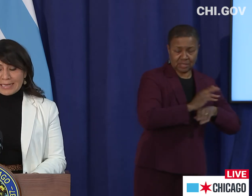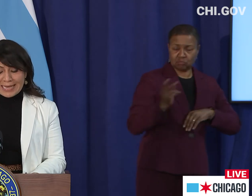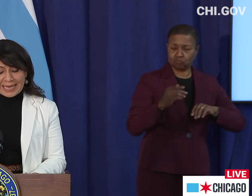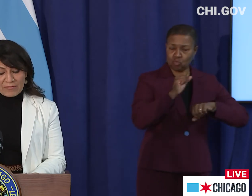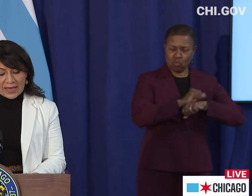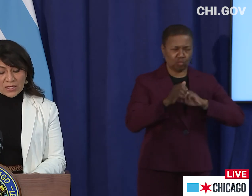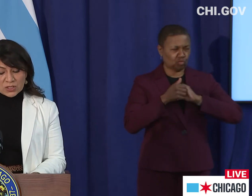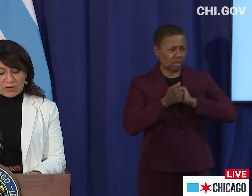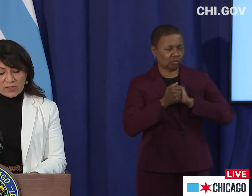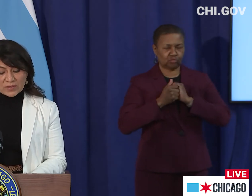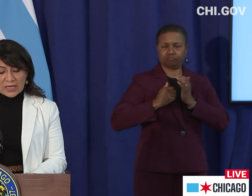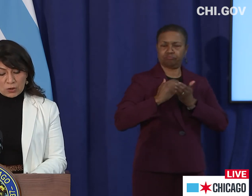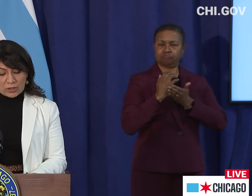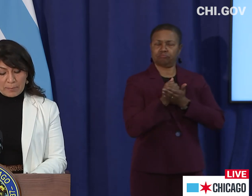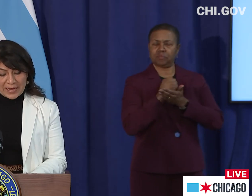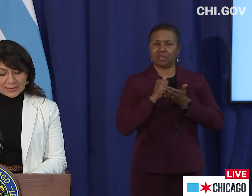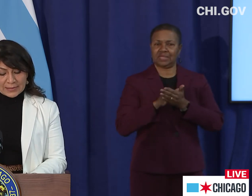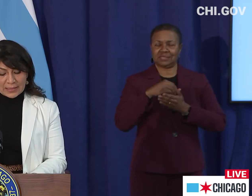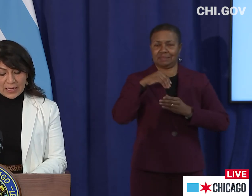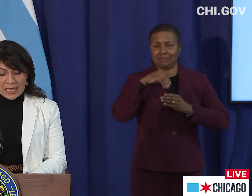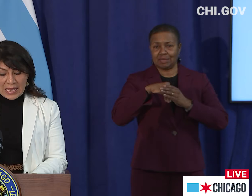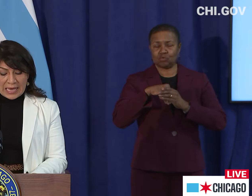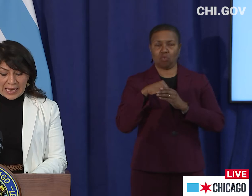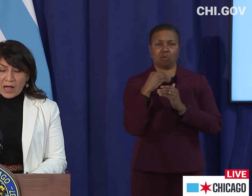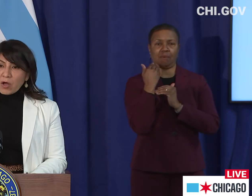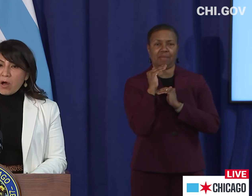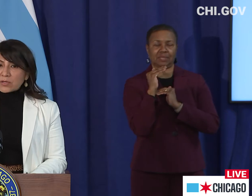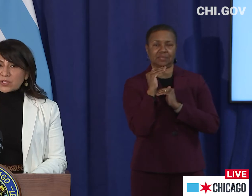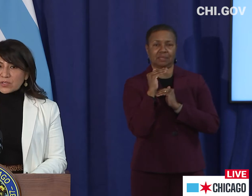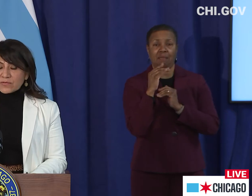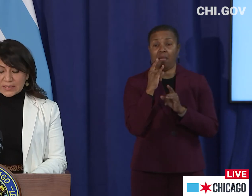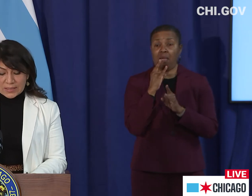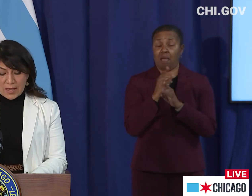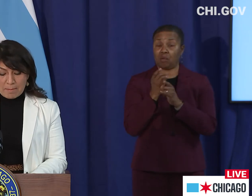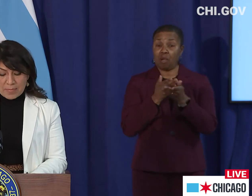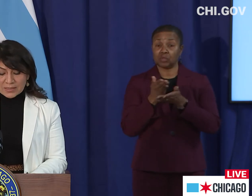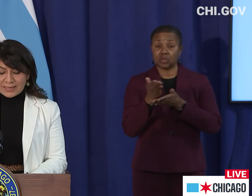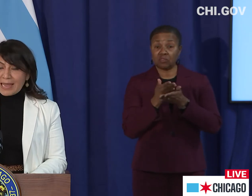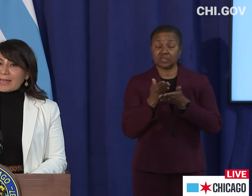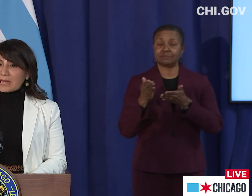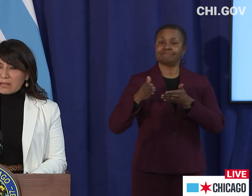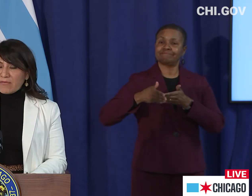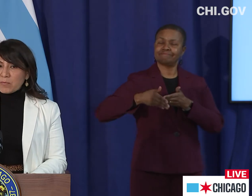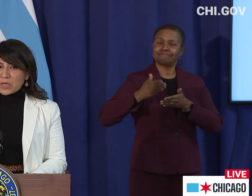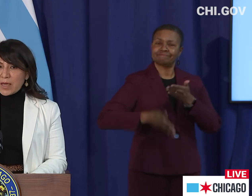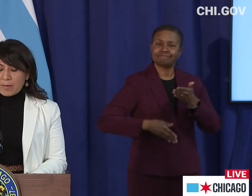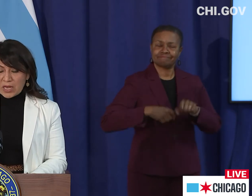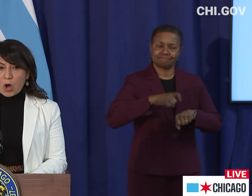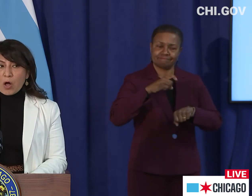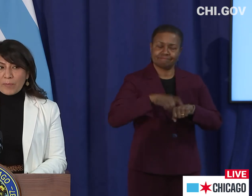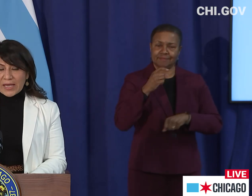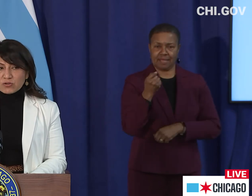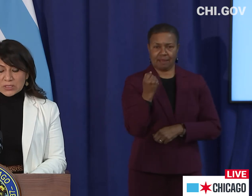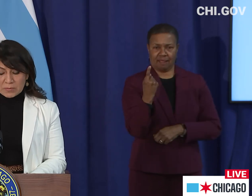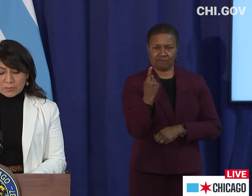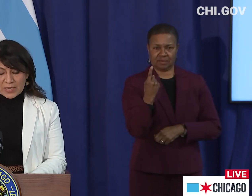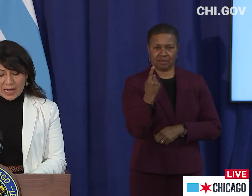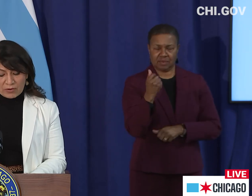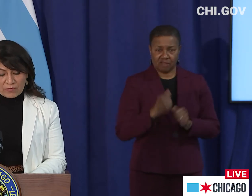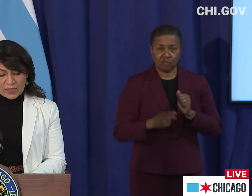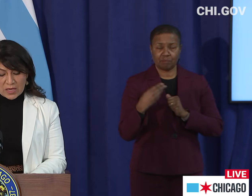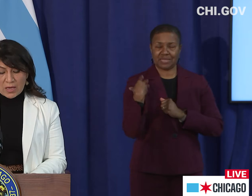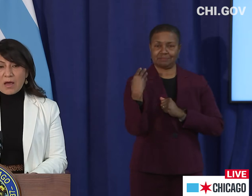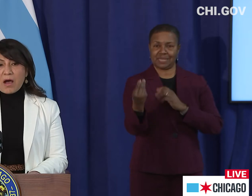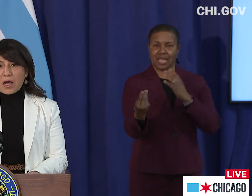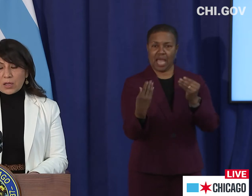to take advantage of this indoor capacity. And alcohol service must end at 11 p.m. and all patrons must be